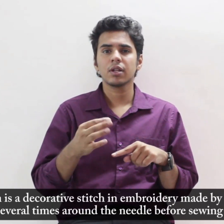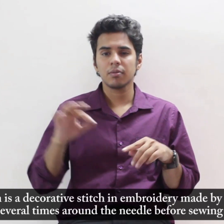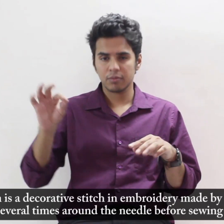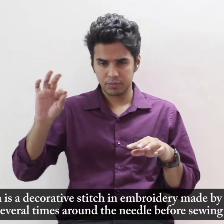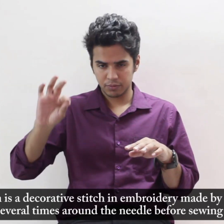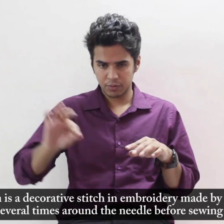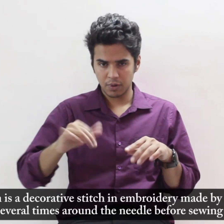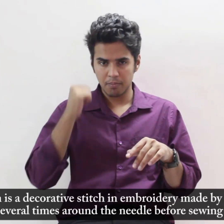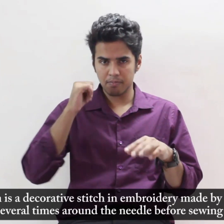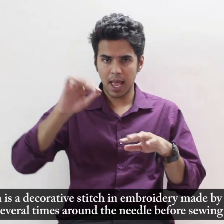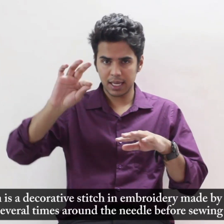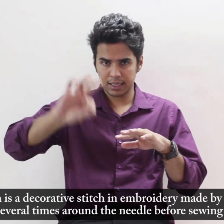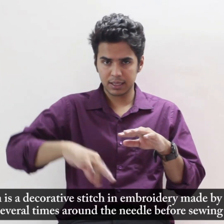a backstitch.